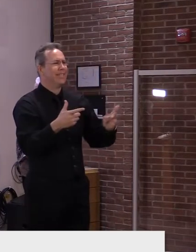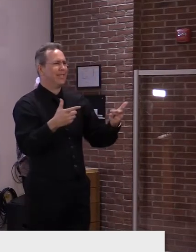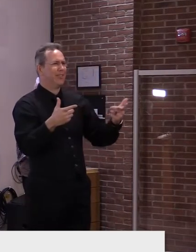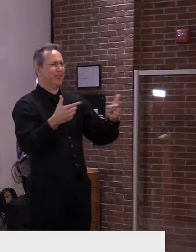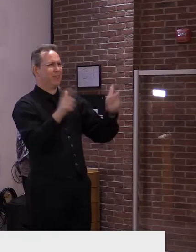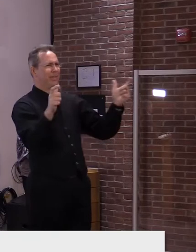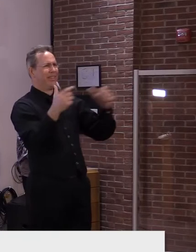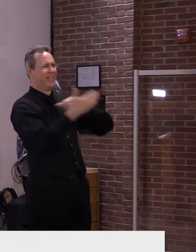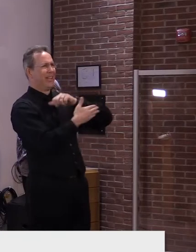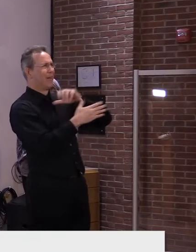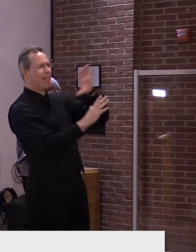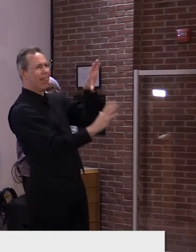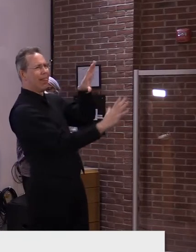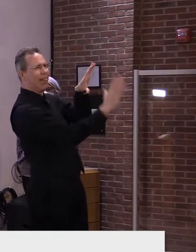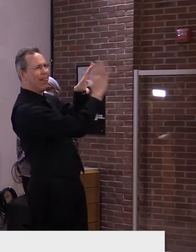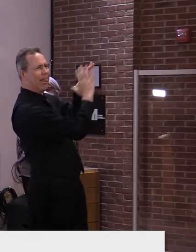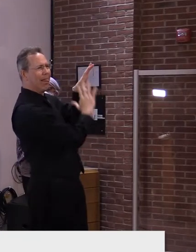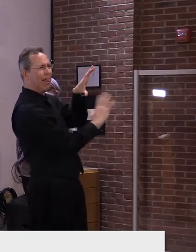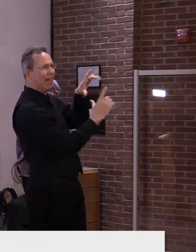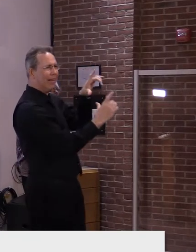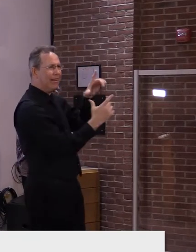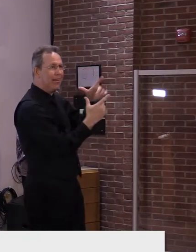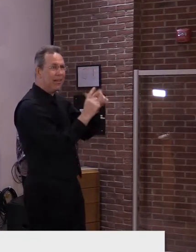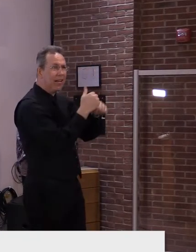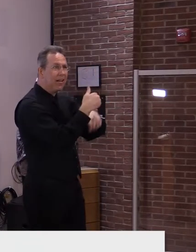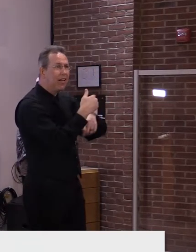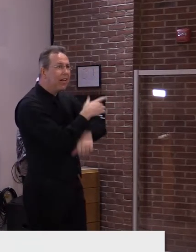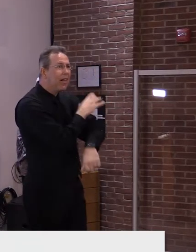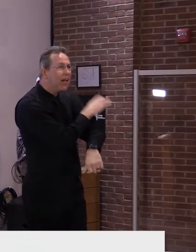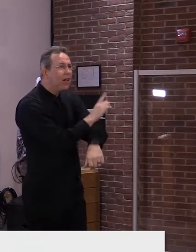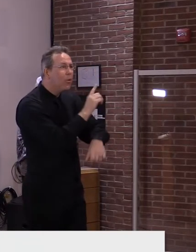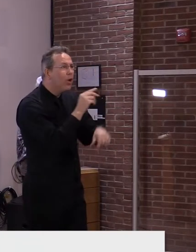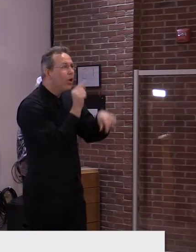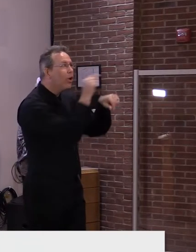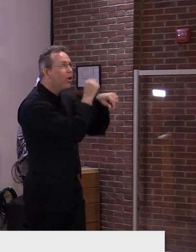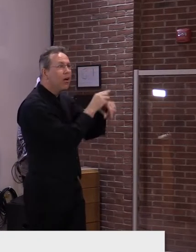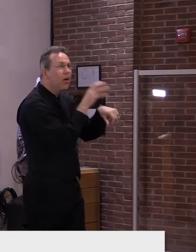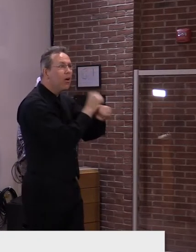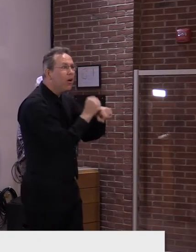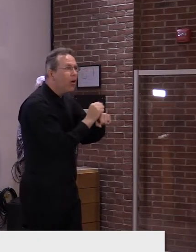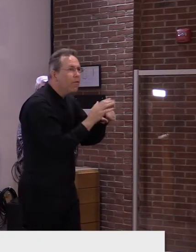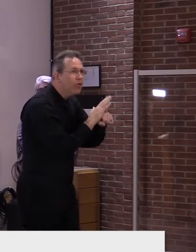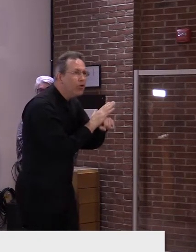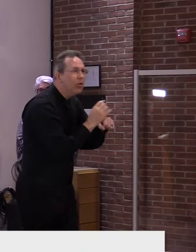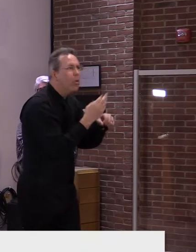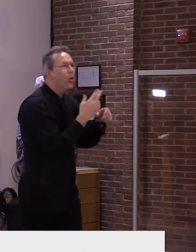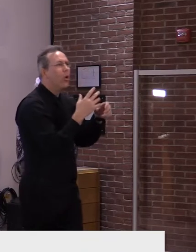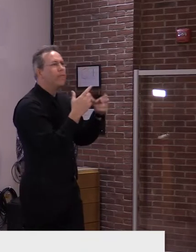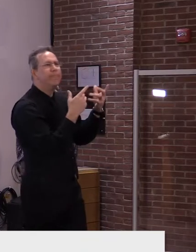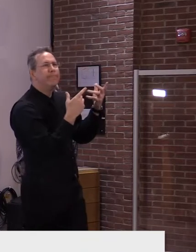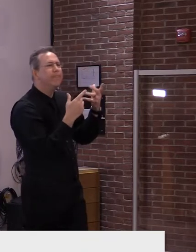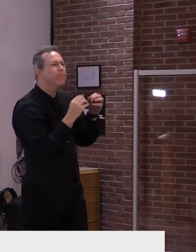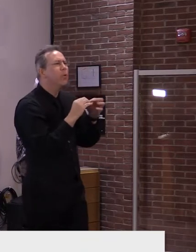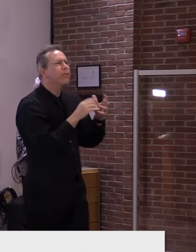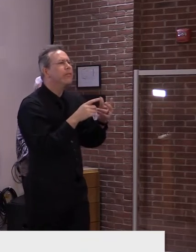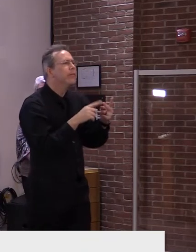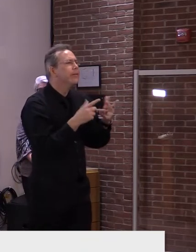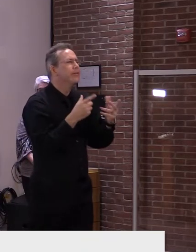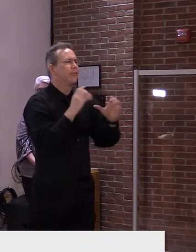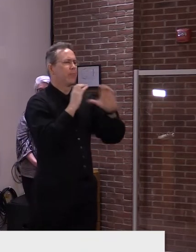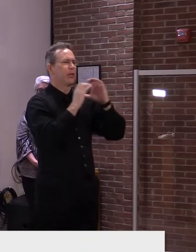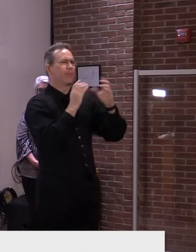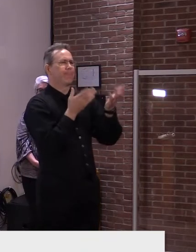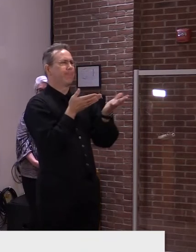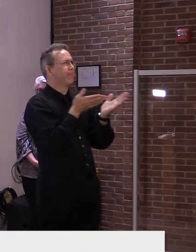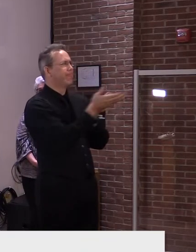up there. And so I think it's more of the ability to communicate. And we're going to be putting up road signs.